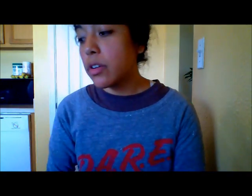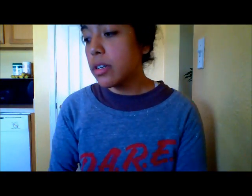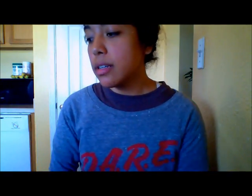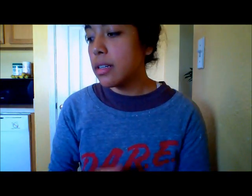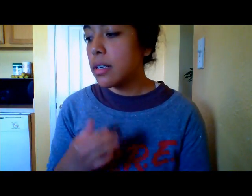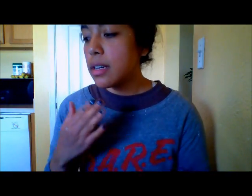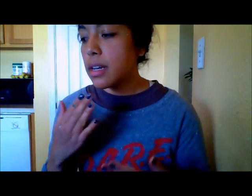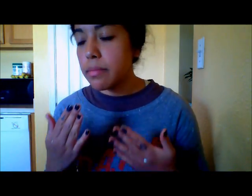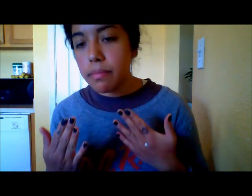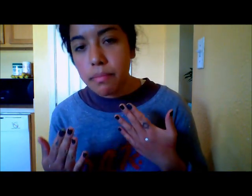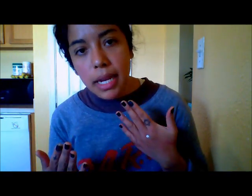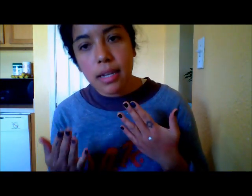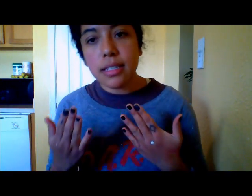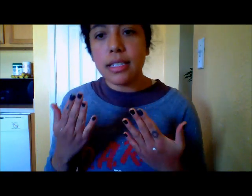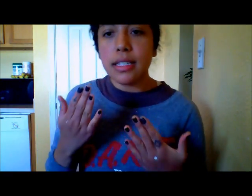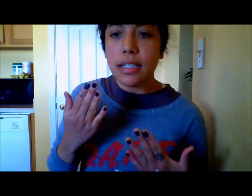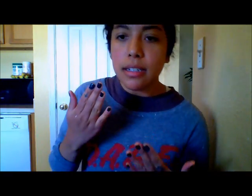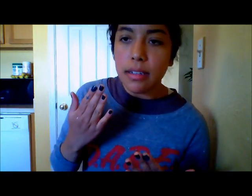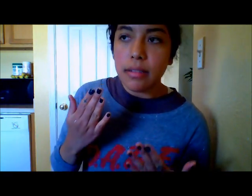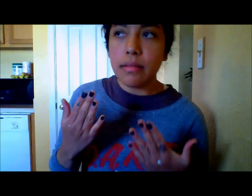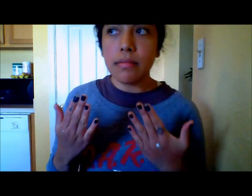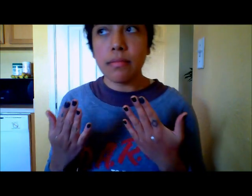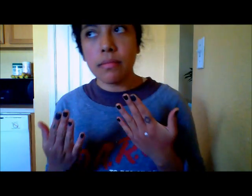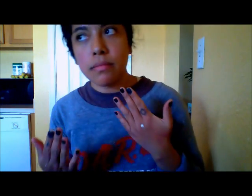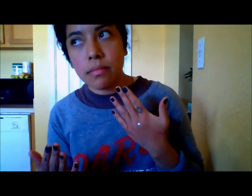Waiver, making a decision.